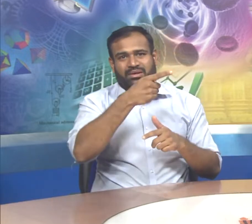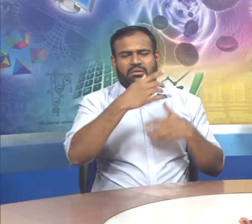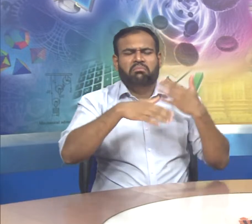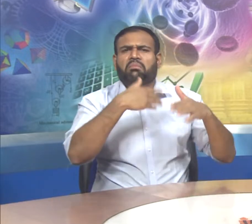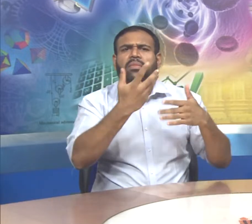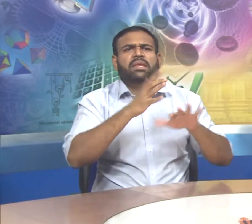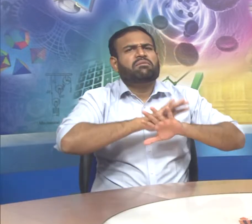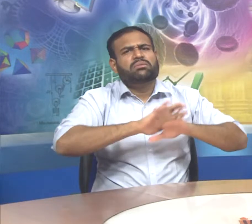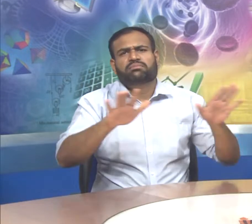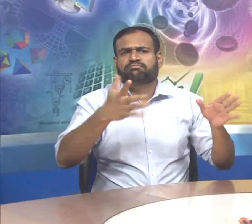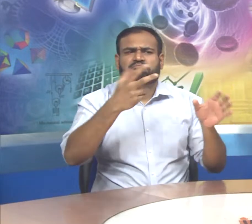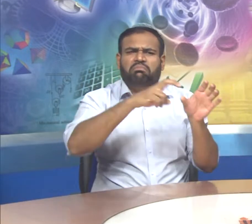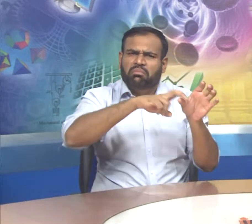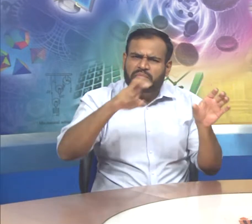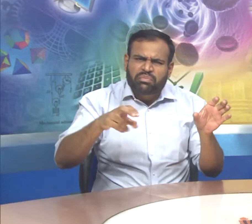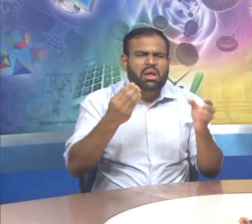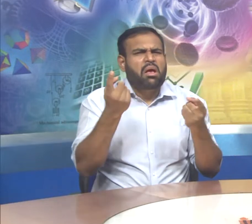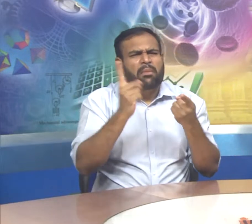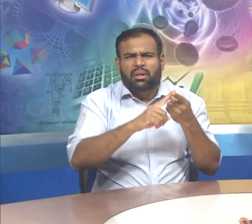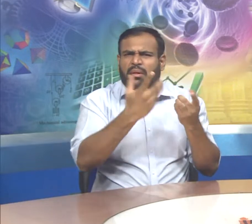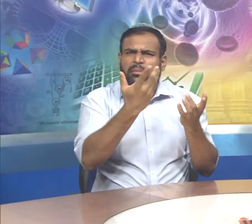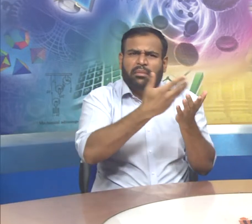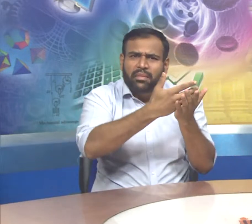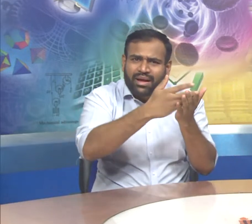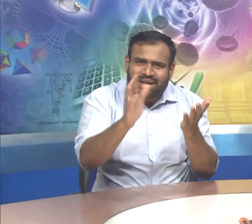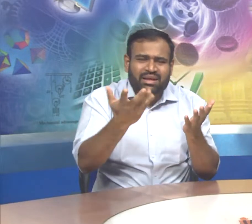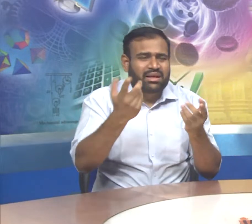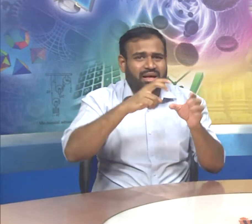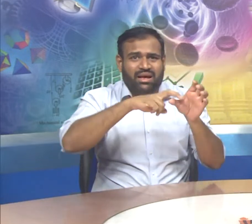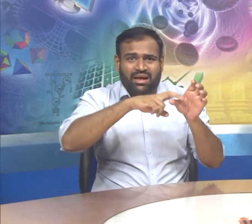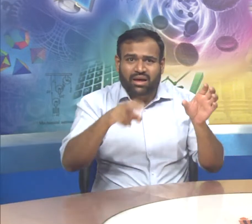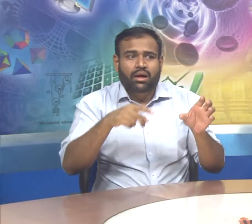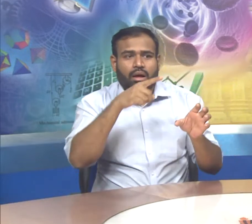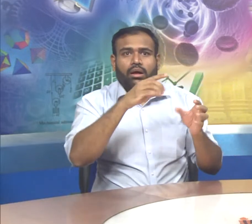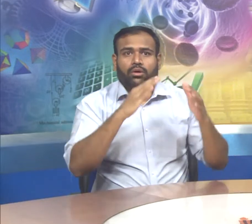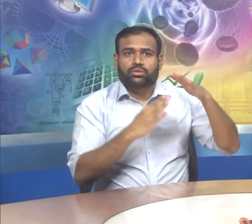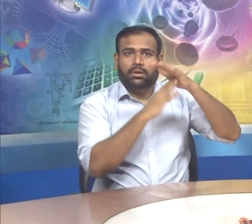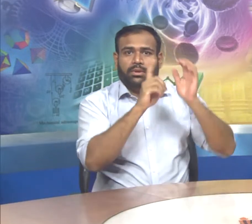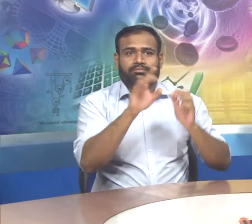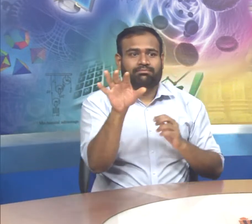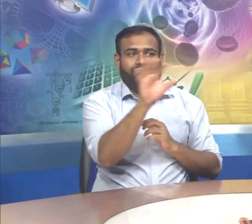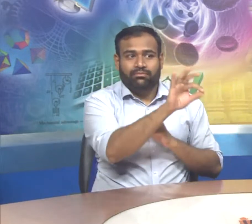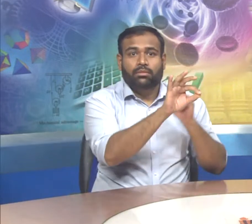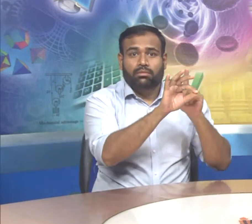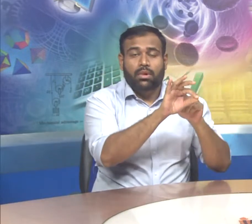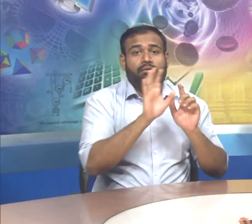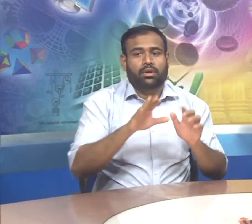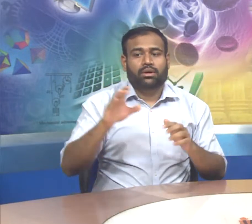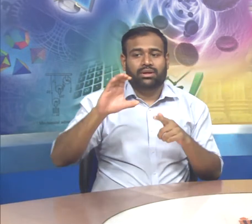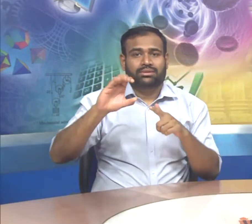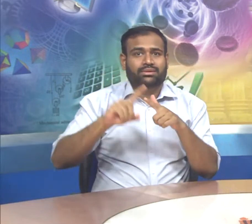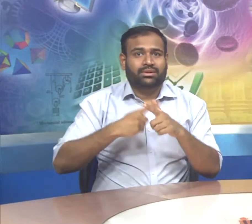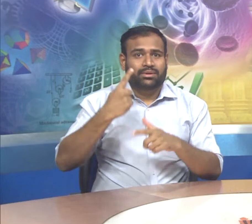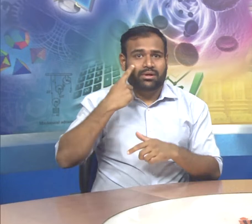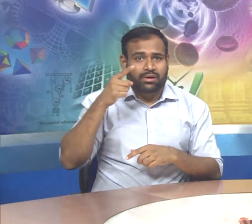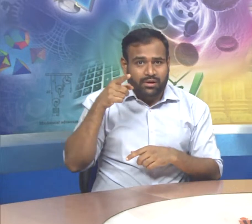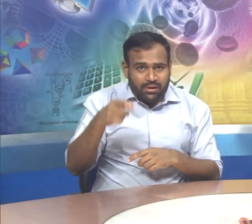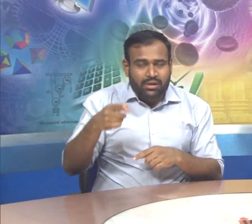Whenever there is vacancy or likely vacancy in the Supreme Court,